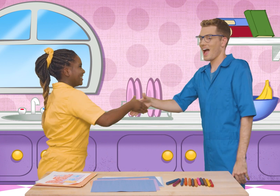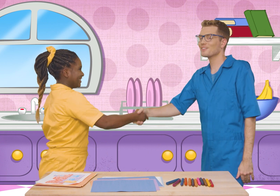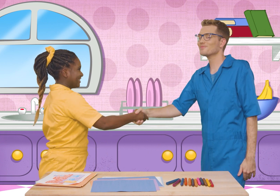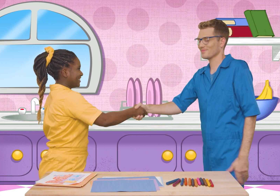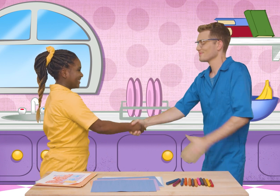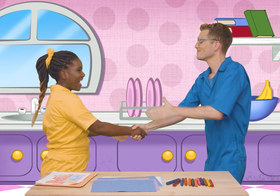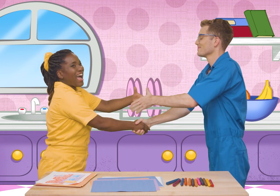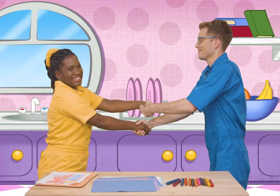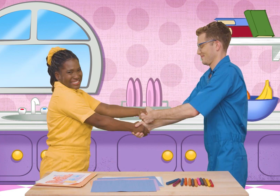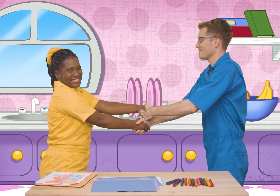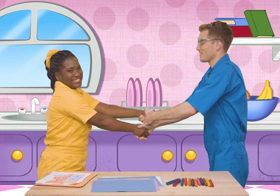Aha!